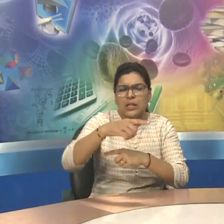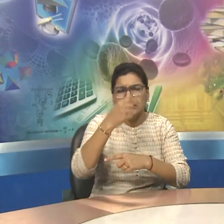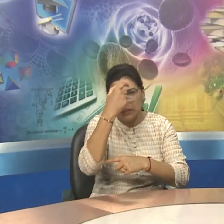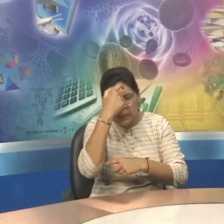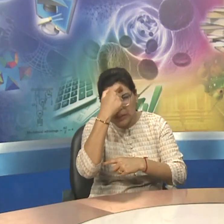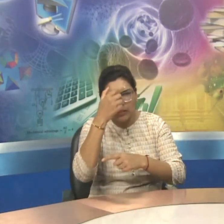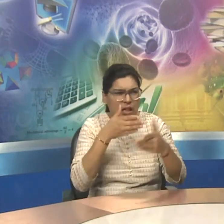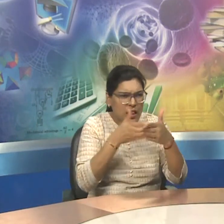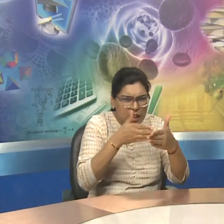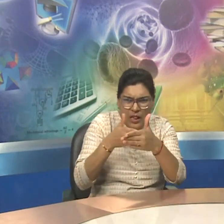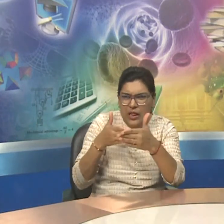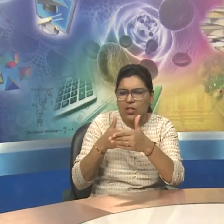and execution